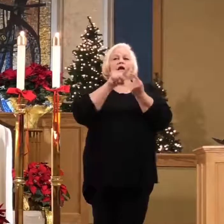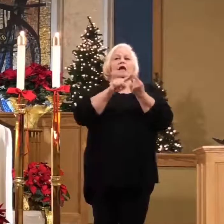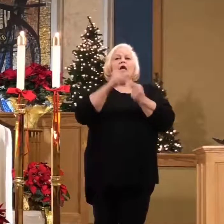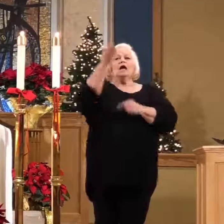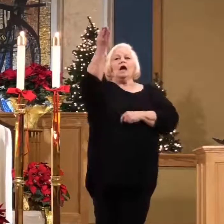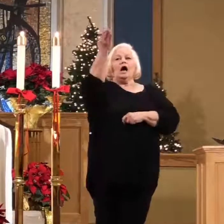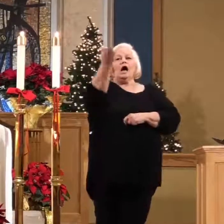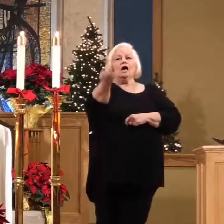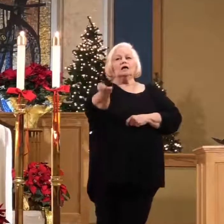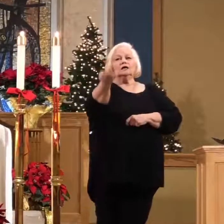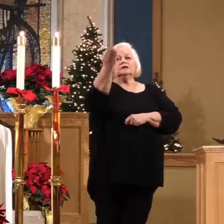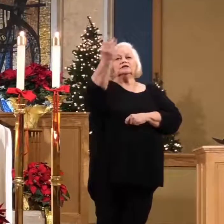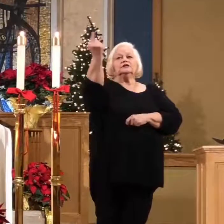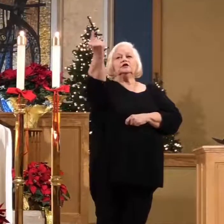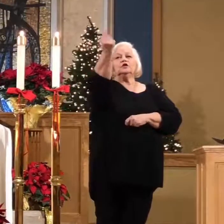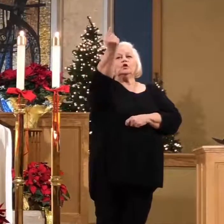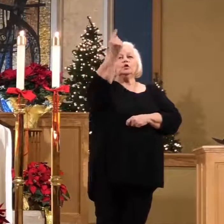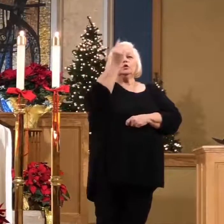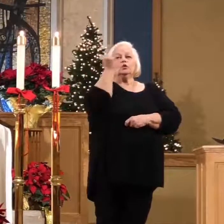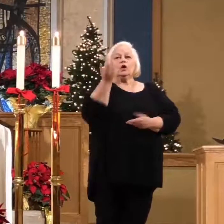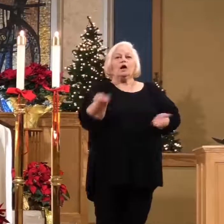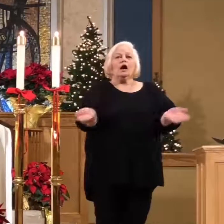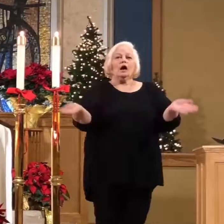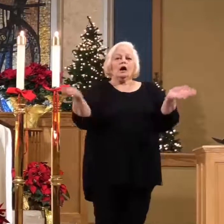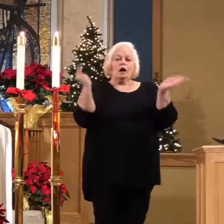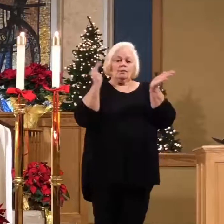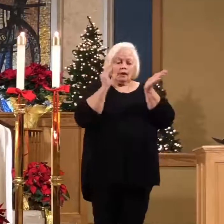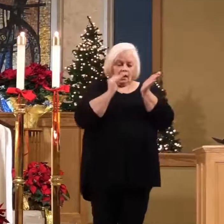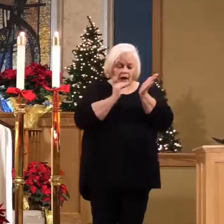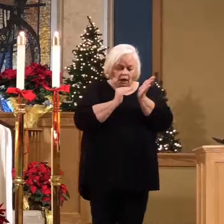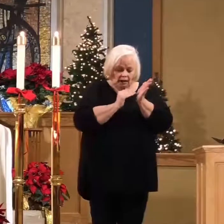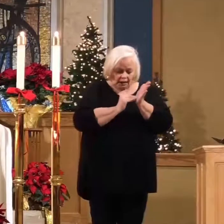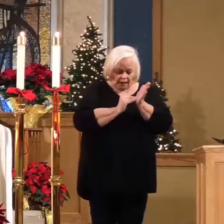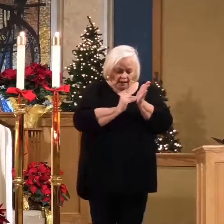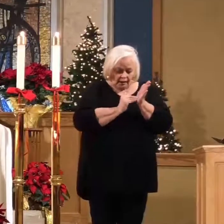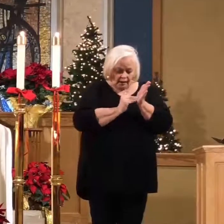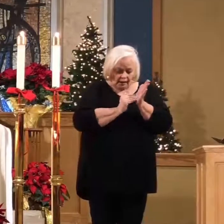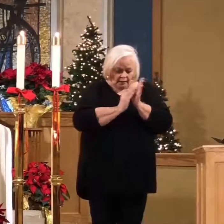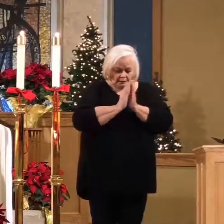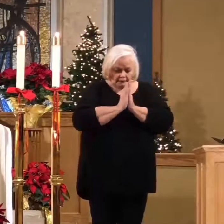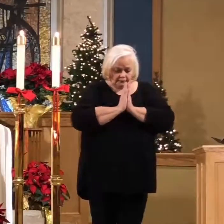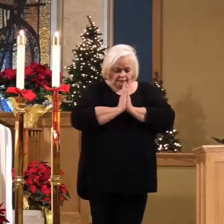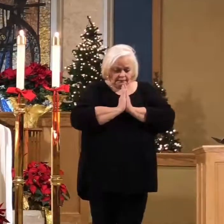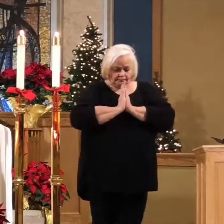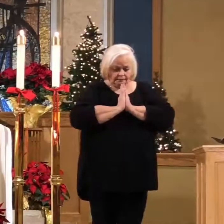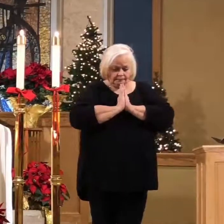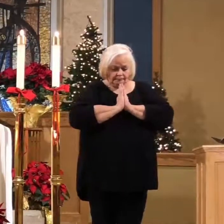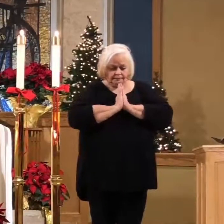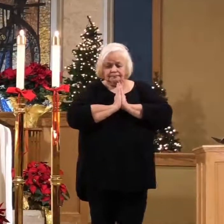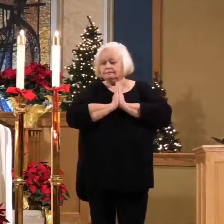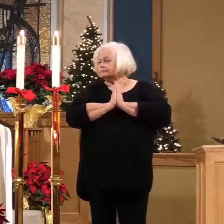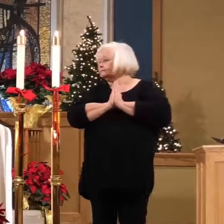resurrection until you come again.